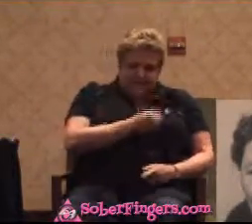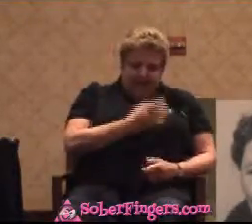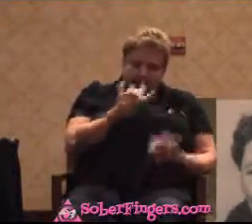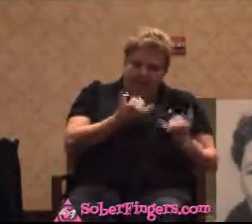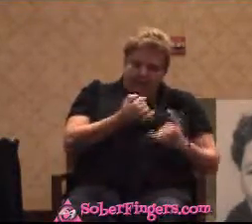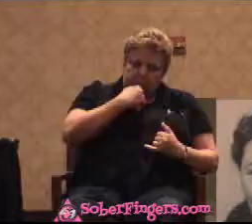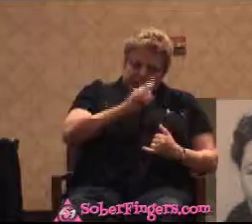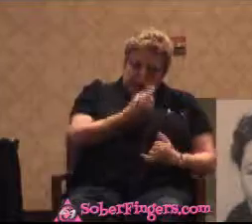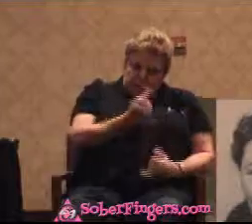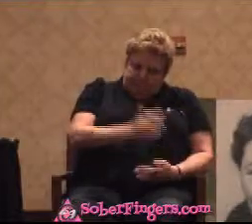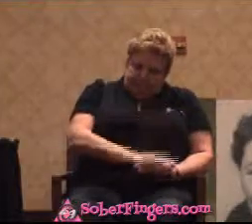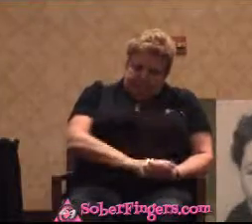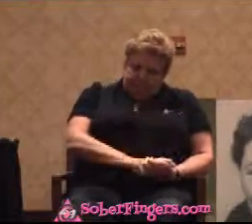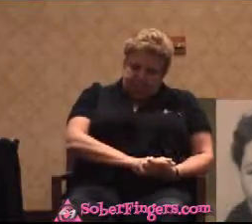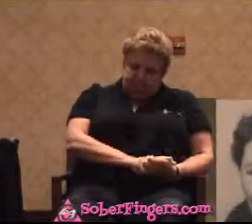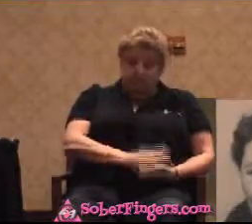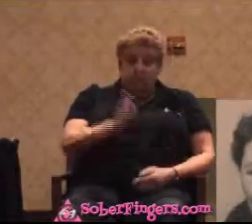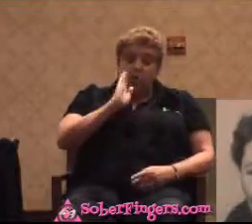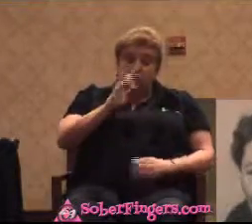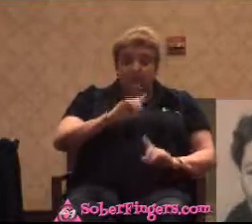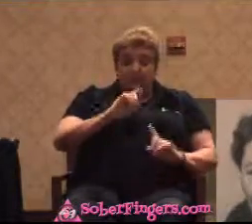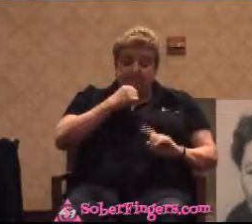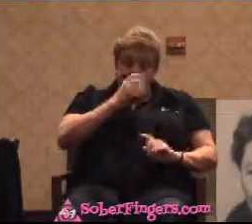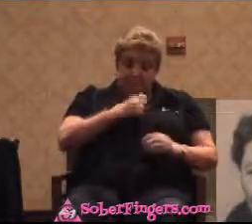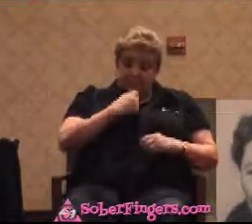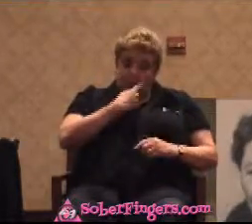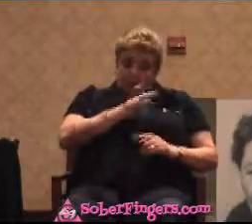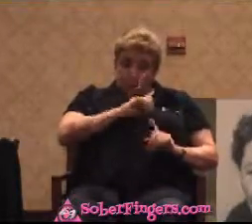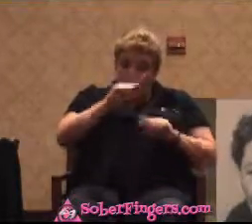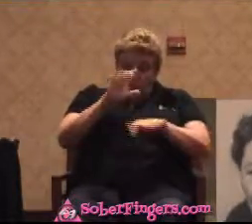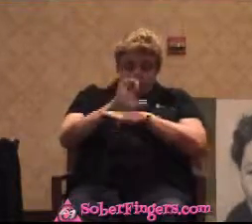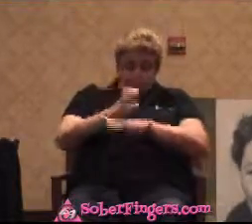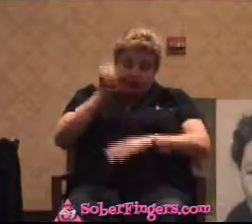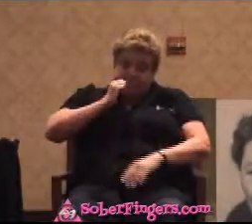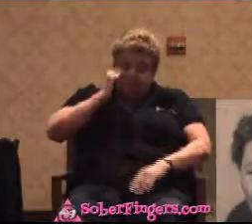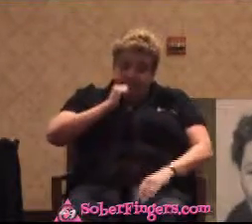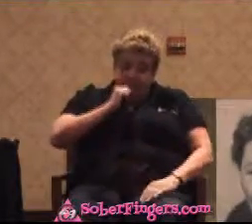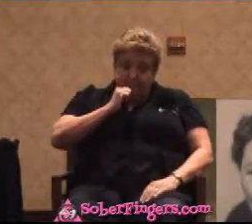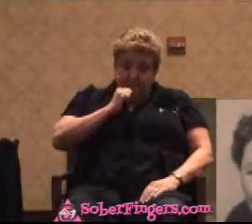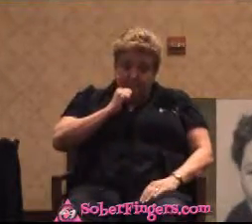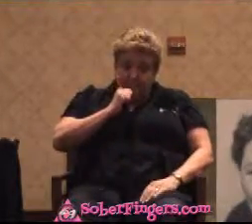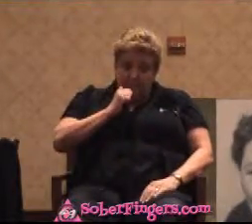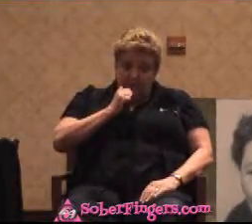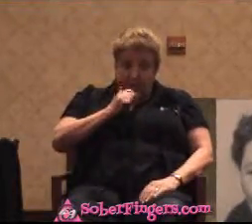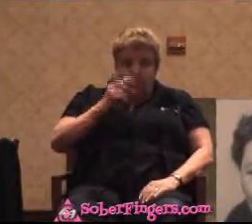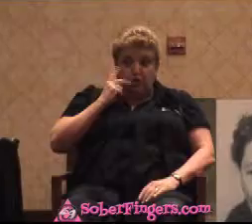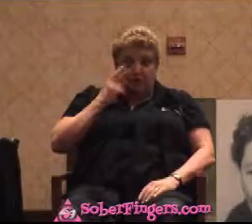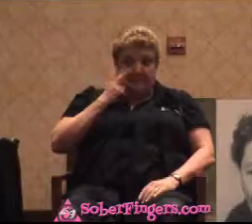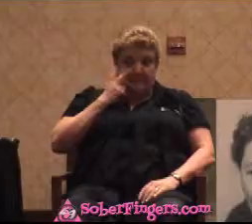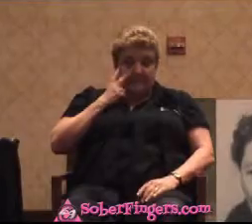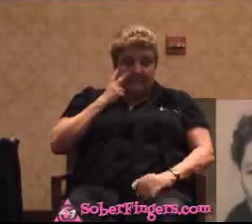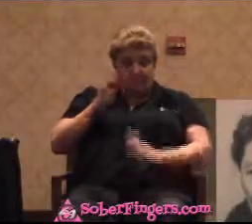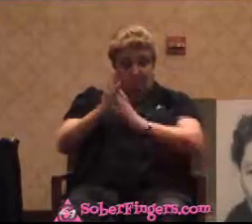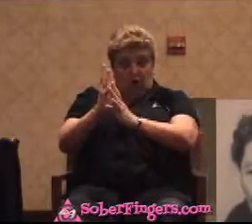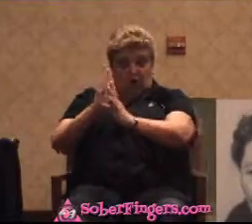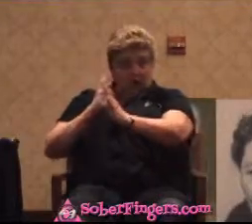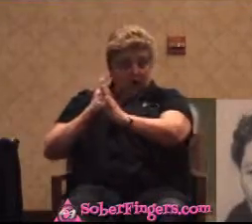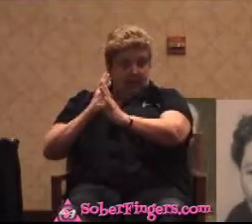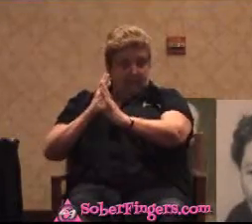something. They're going to send you to church every day. And you're going to see them line up, and they're going to get in line, and when they get up to the priest,